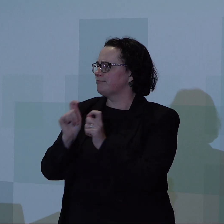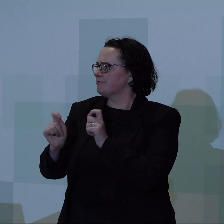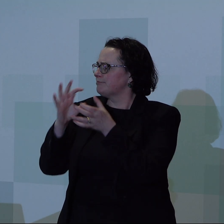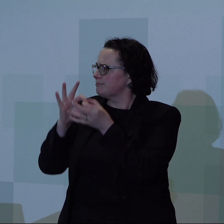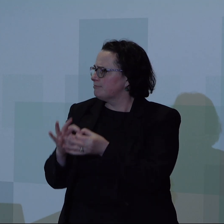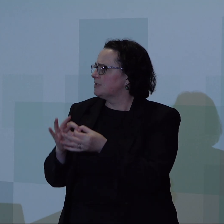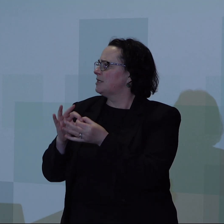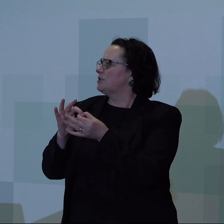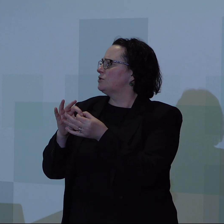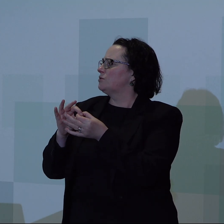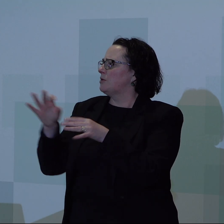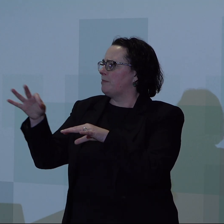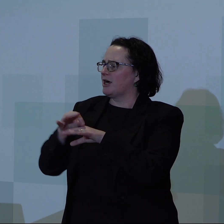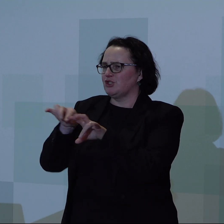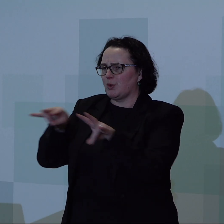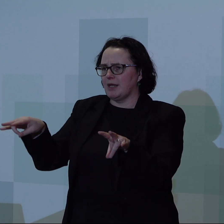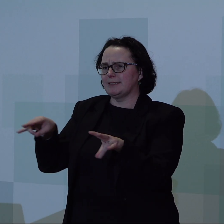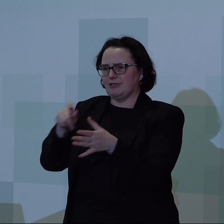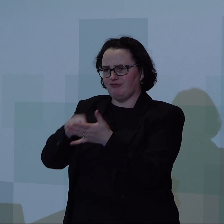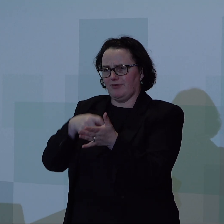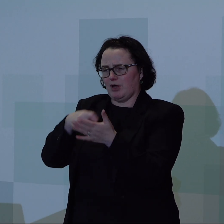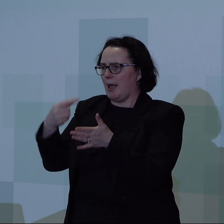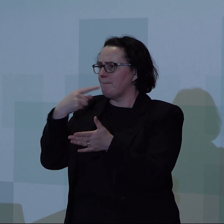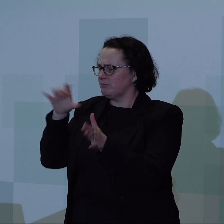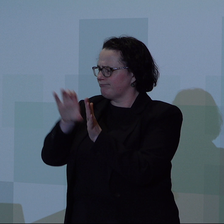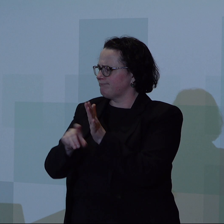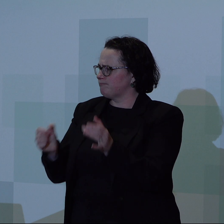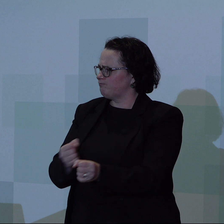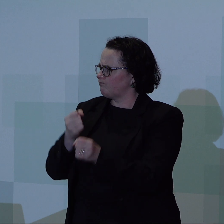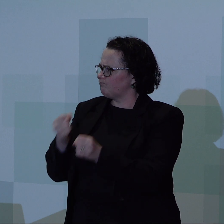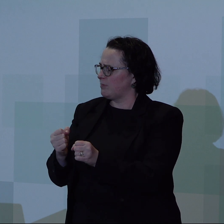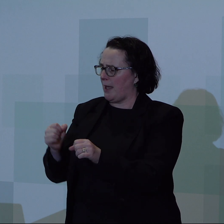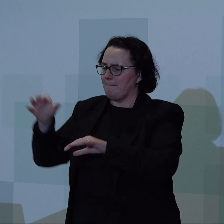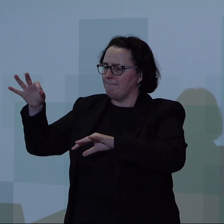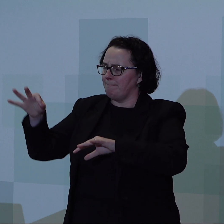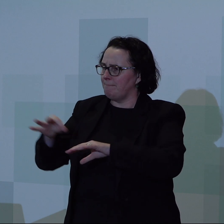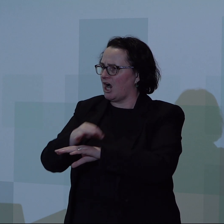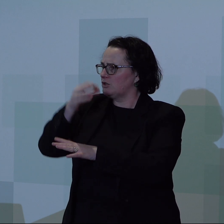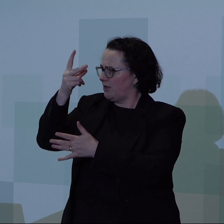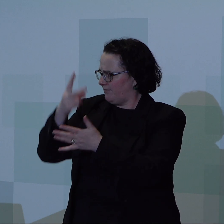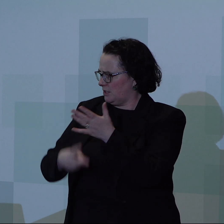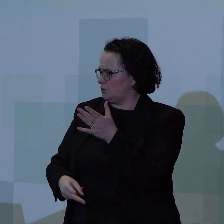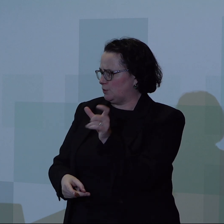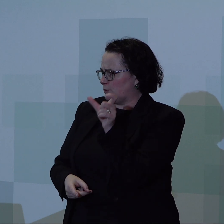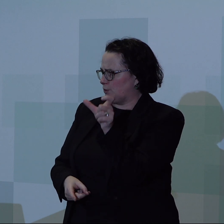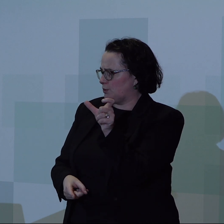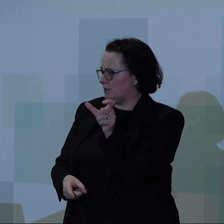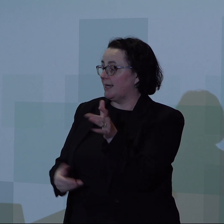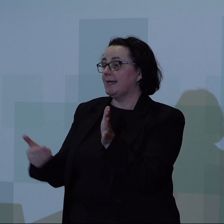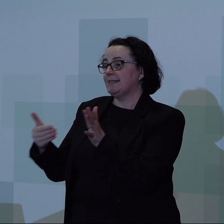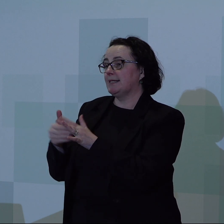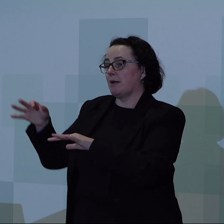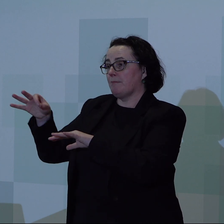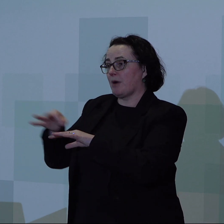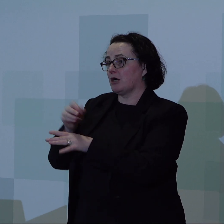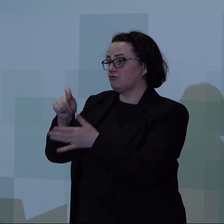marriage equality referendum, but the Constitution's still very, very firm. It's marital families. It is. The marriage referendum was